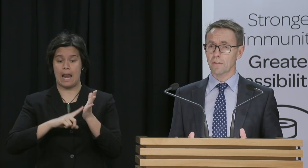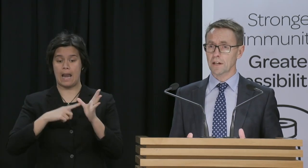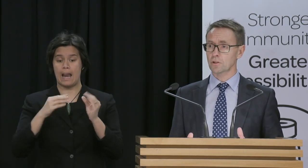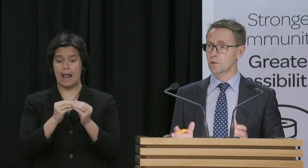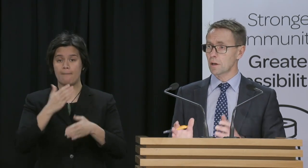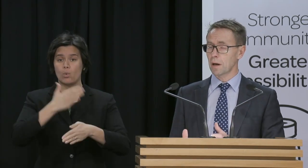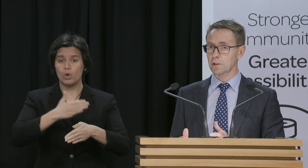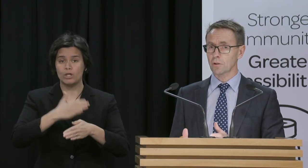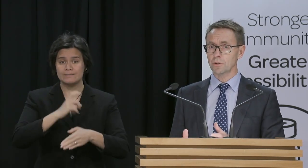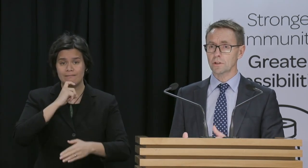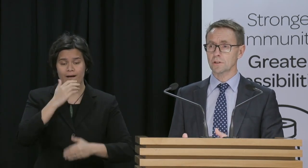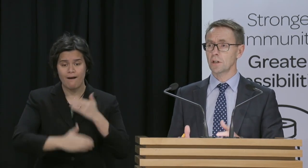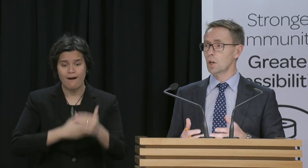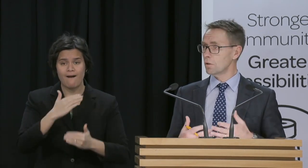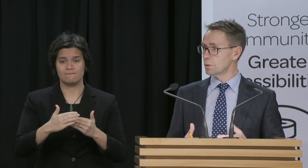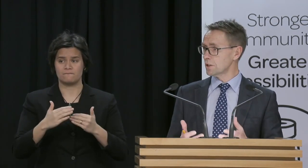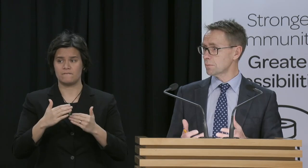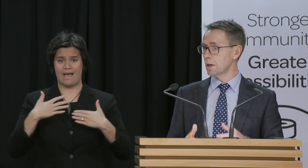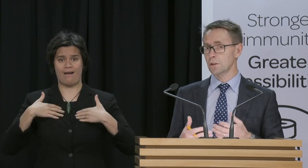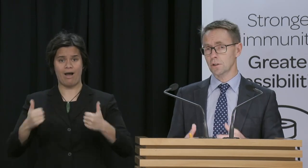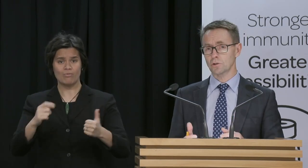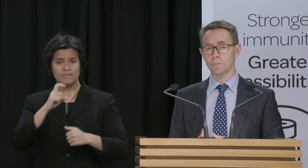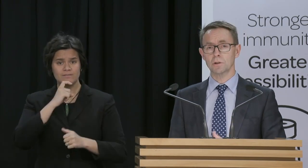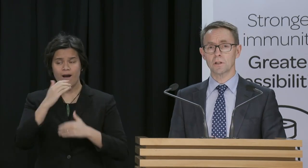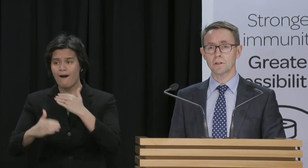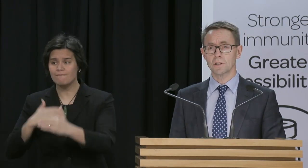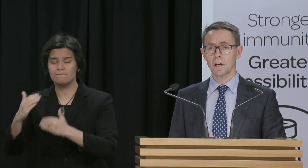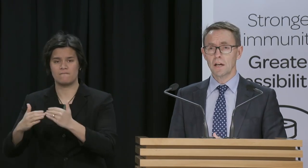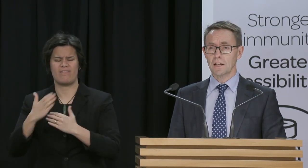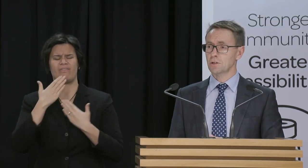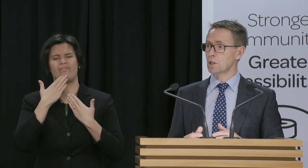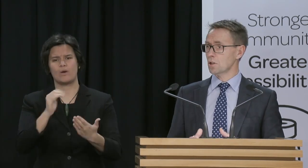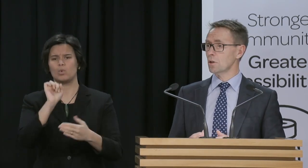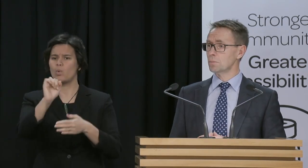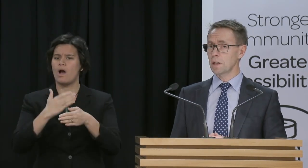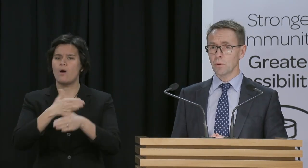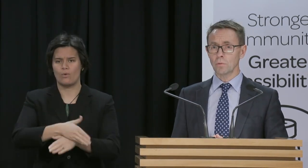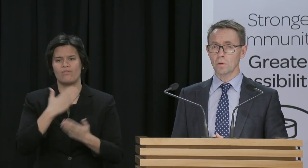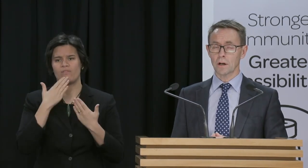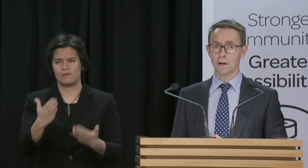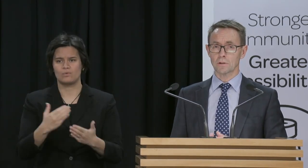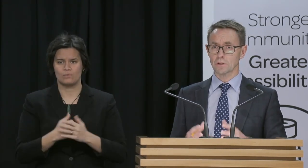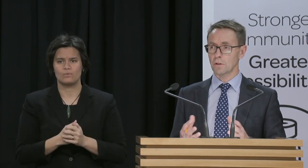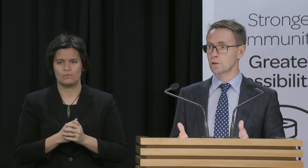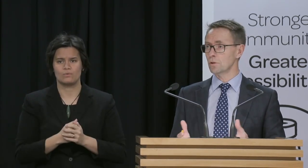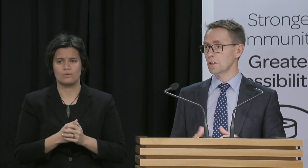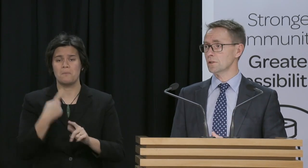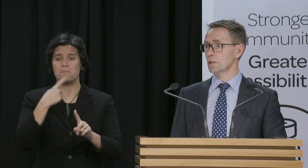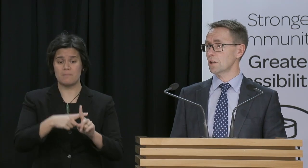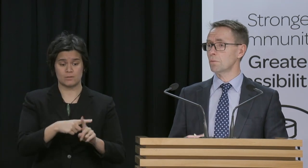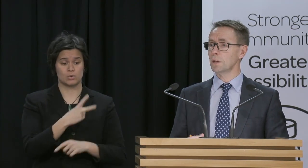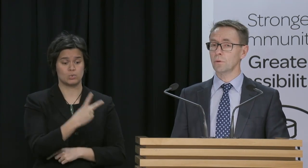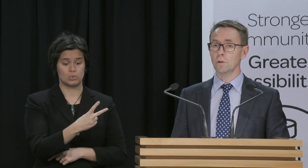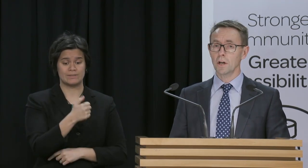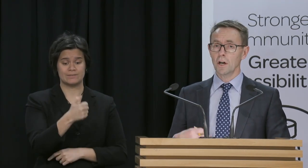right around the country and our public health units who have participated and contributed to this, and especially those people, those over 2